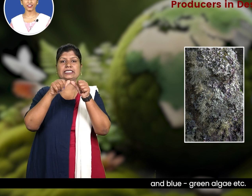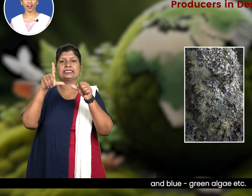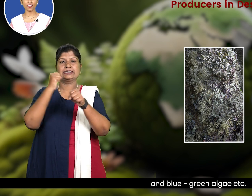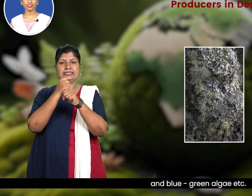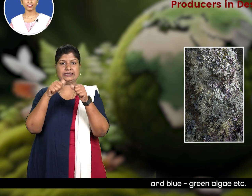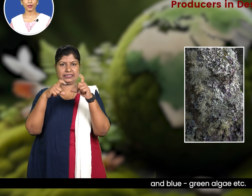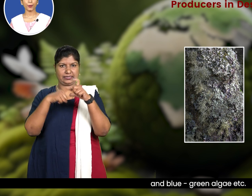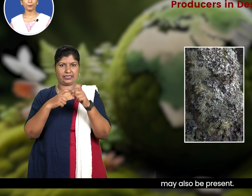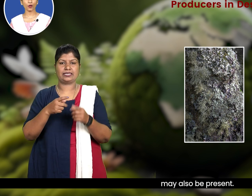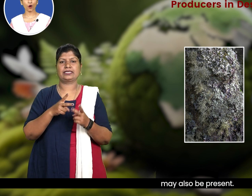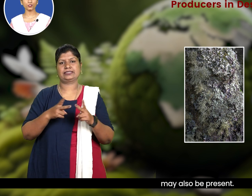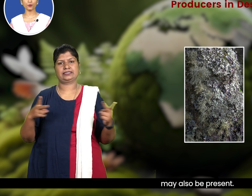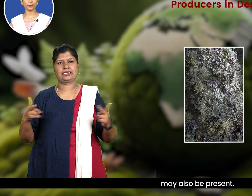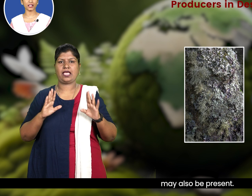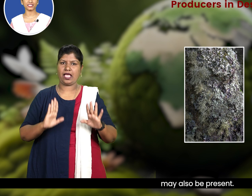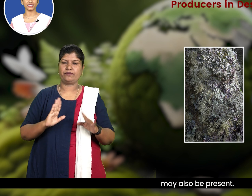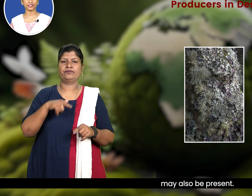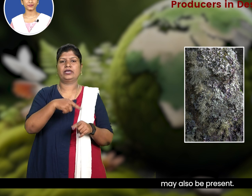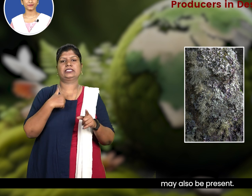etc. may also be present.